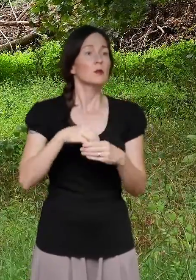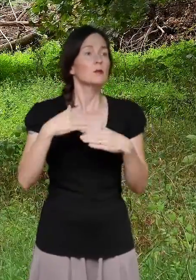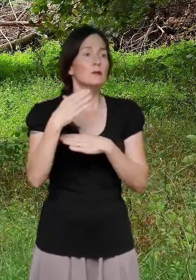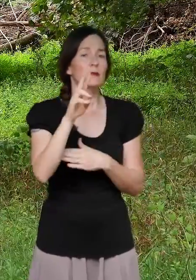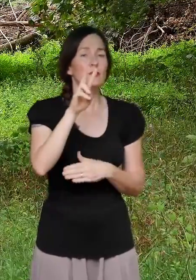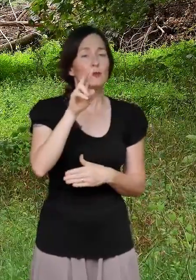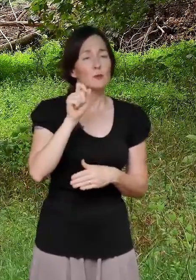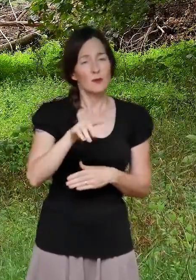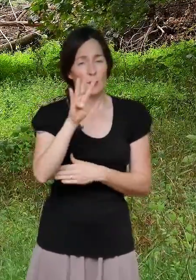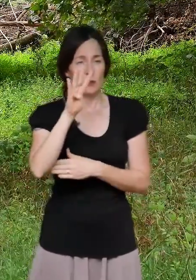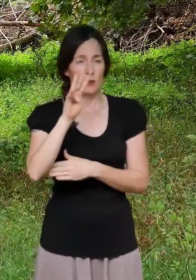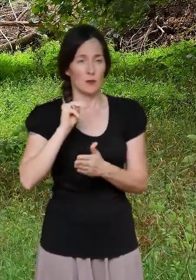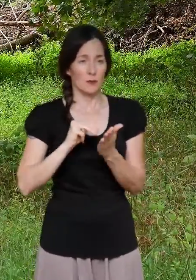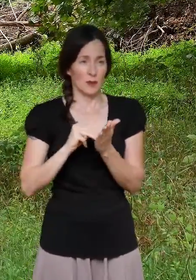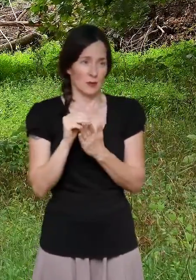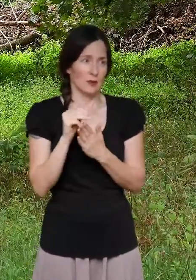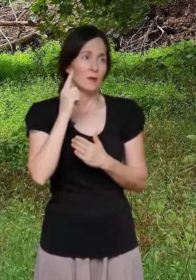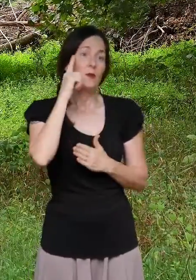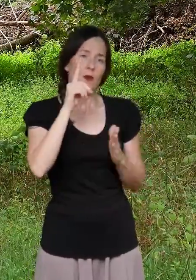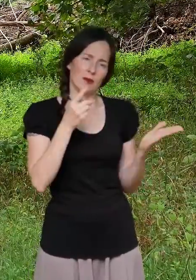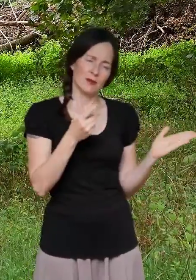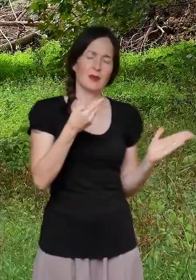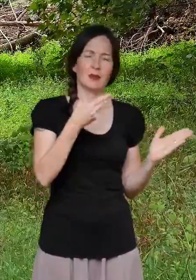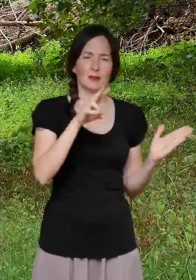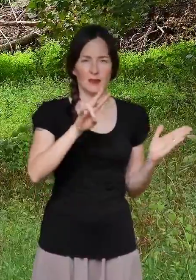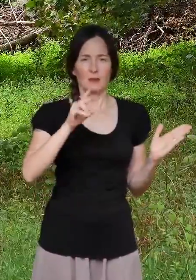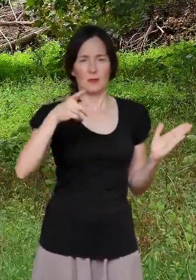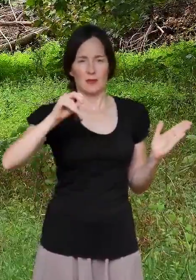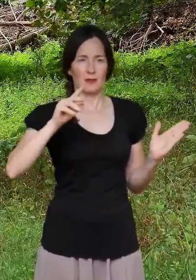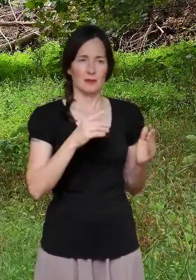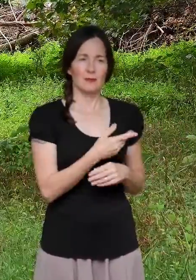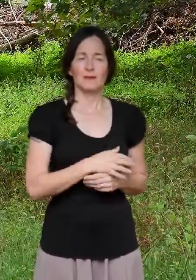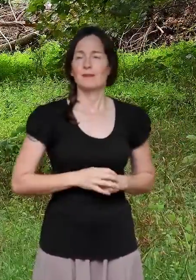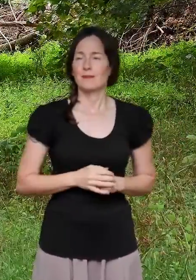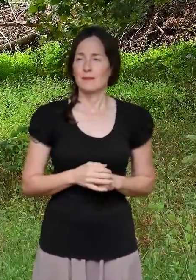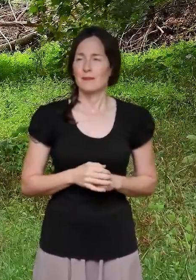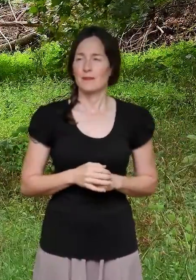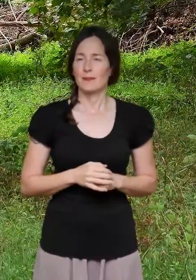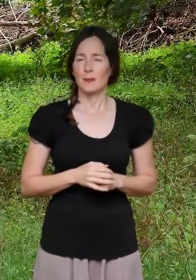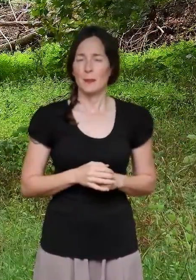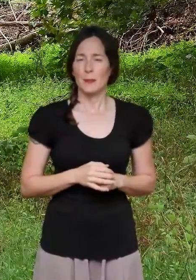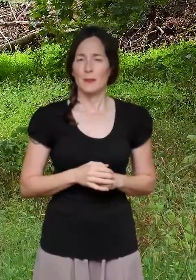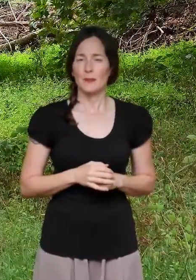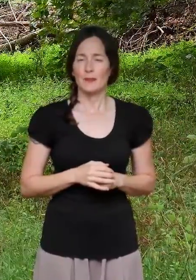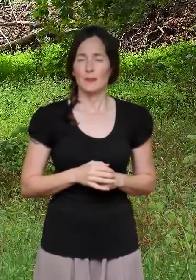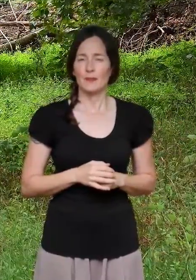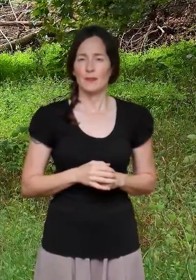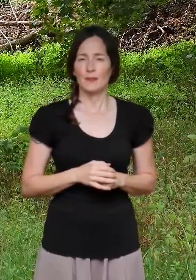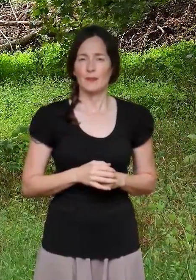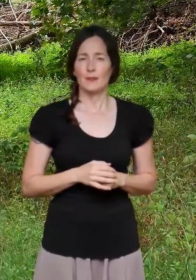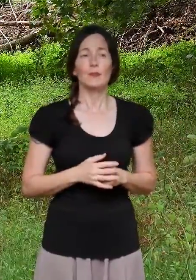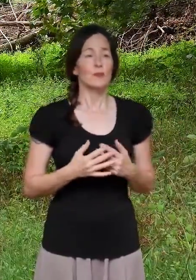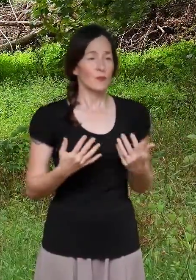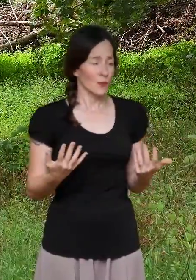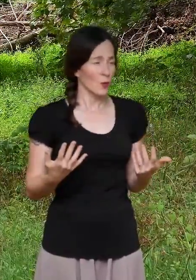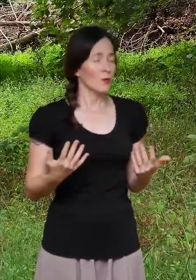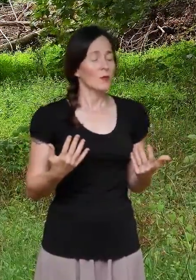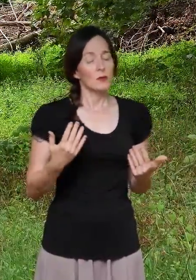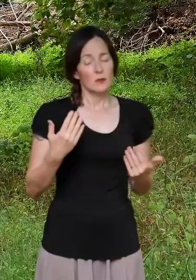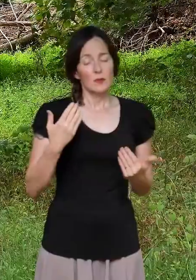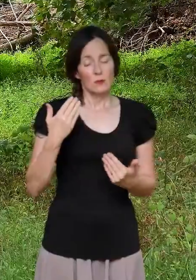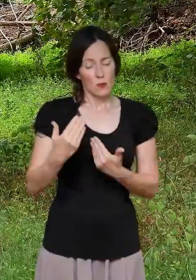projects. They have been fierce and strong advocates at the state side for Ellicott City. To date,